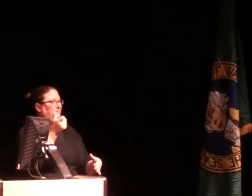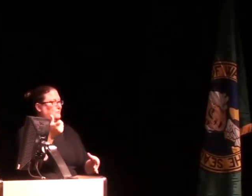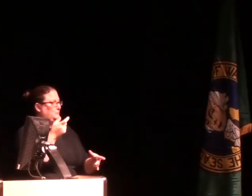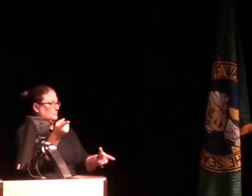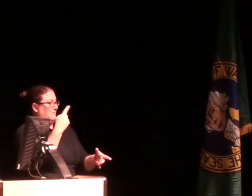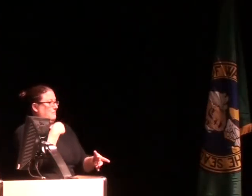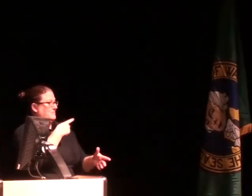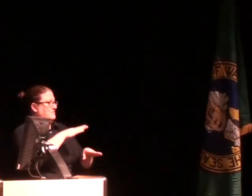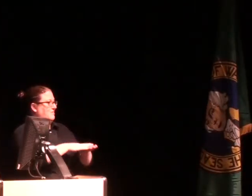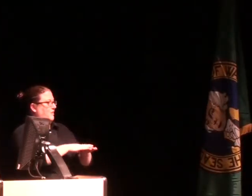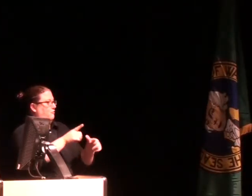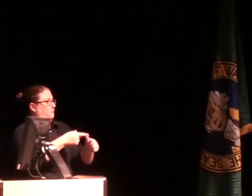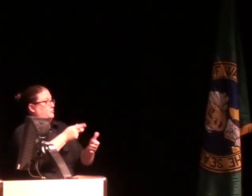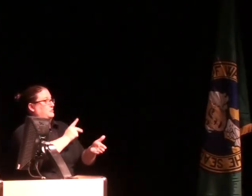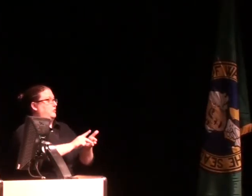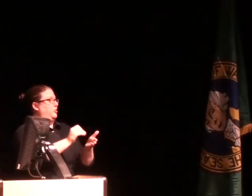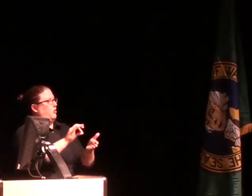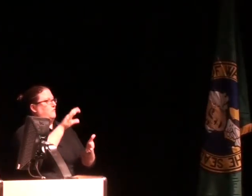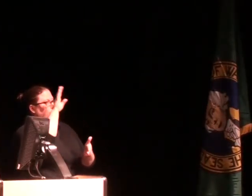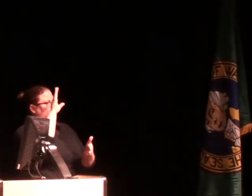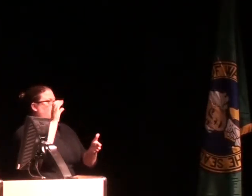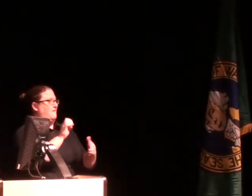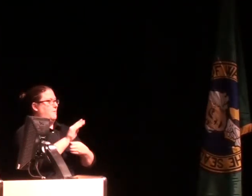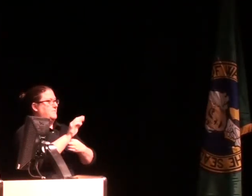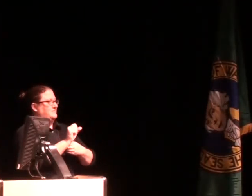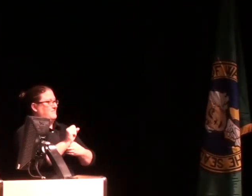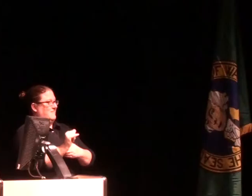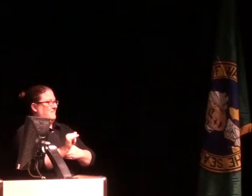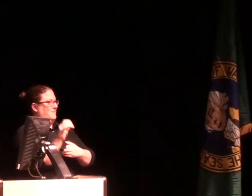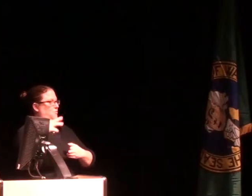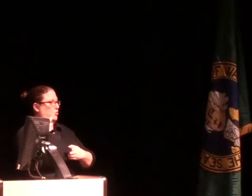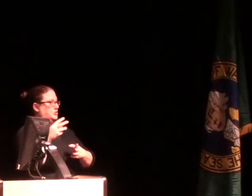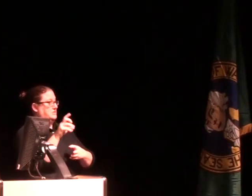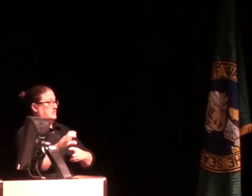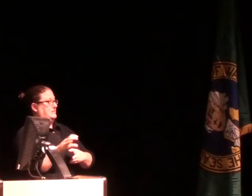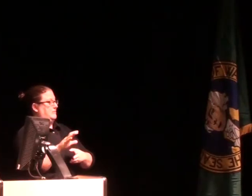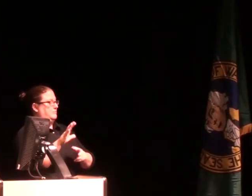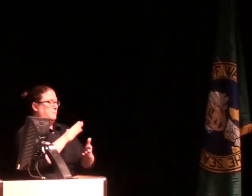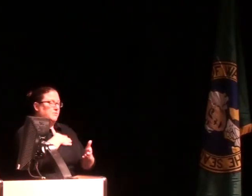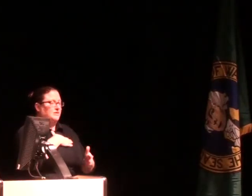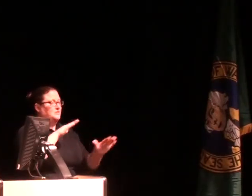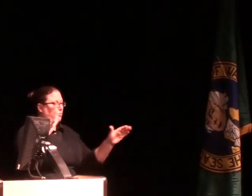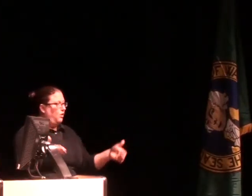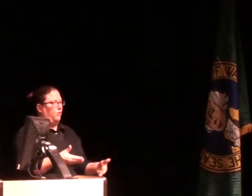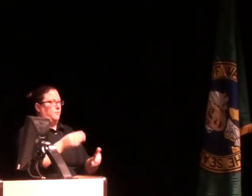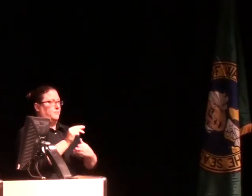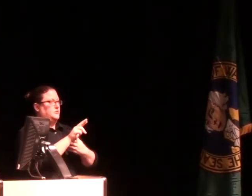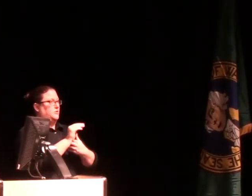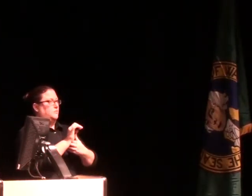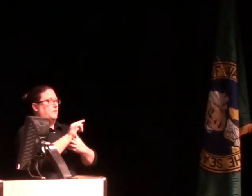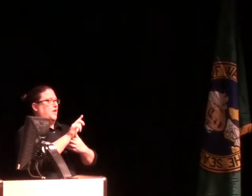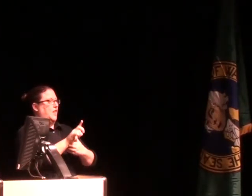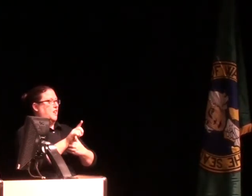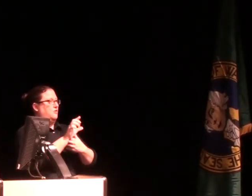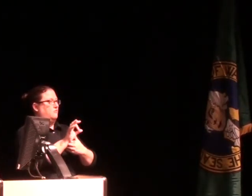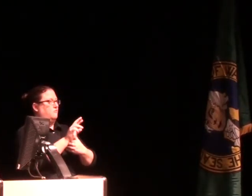than the First Secretary of the Cuban Embassy in Washington, D.C. Please welcome Mr. Miguel Fraga.